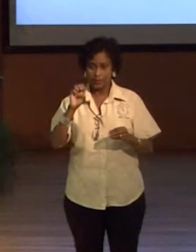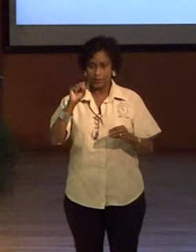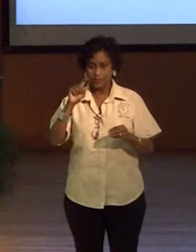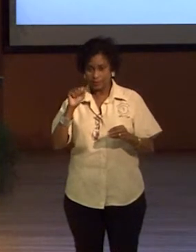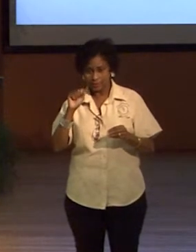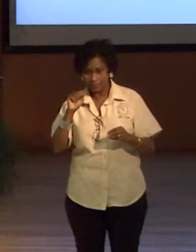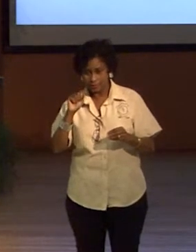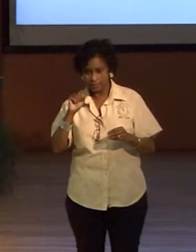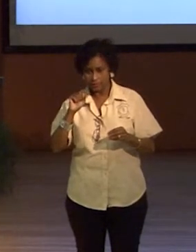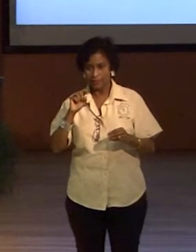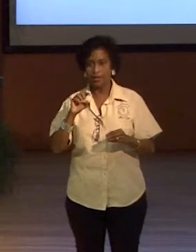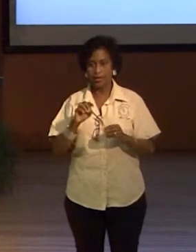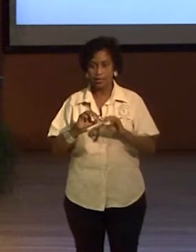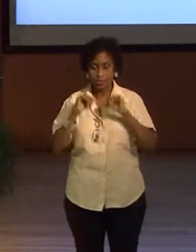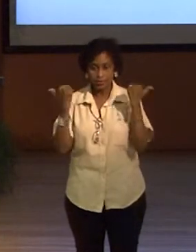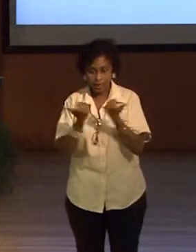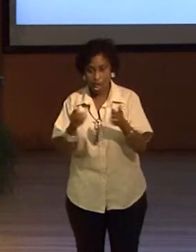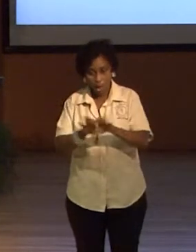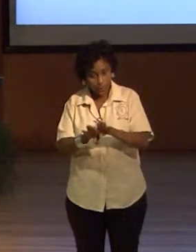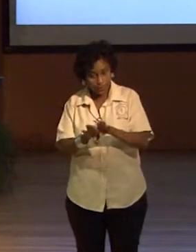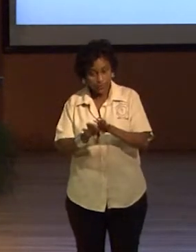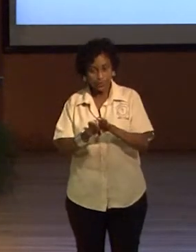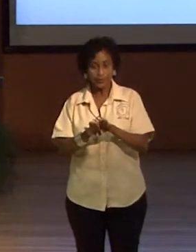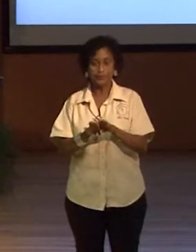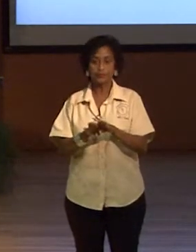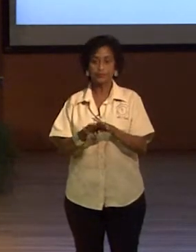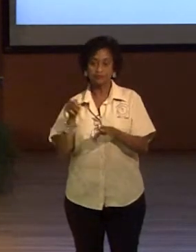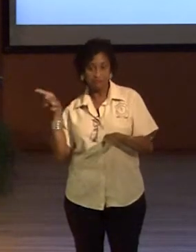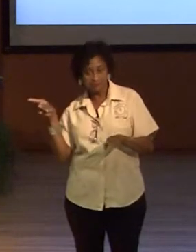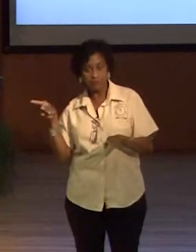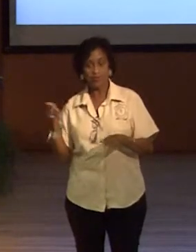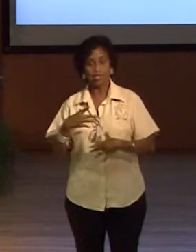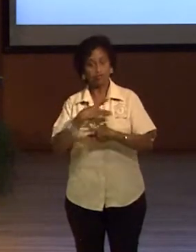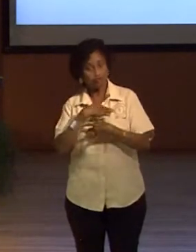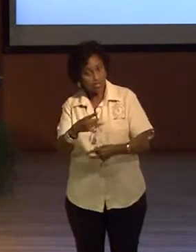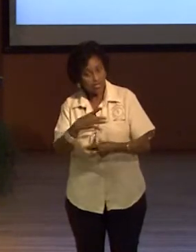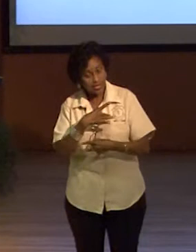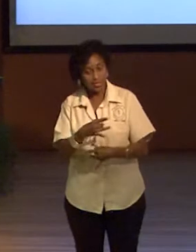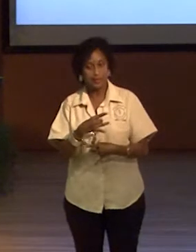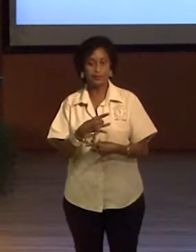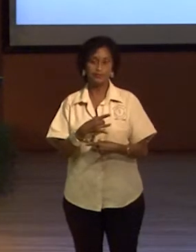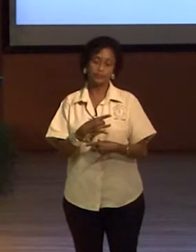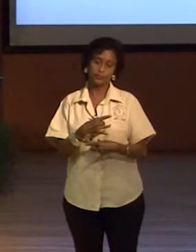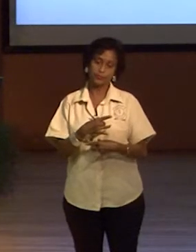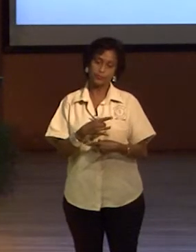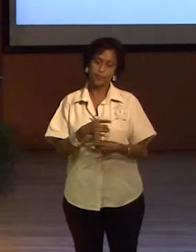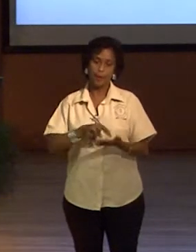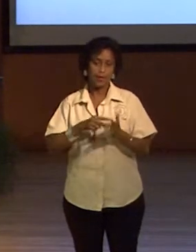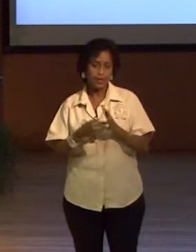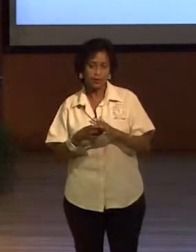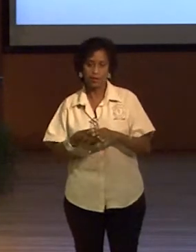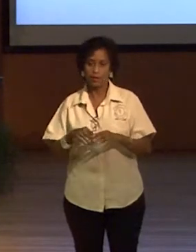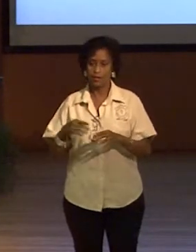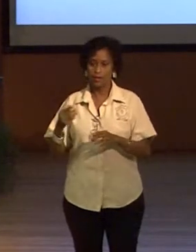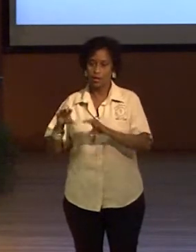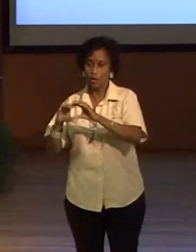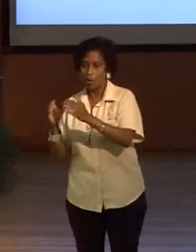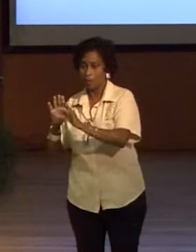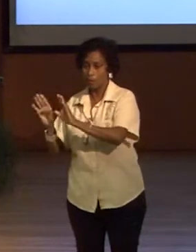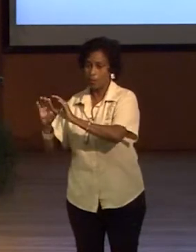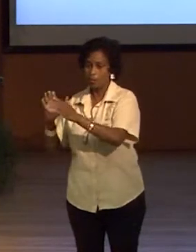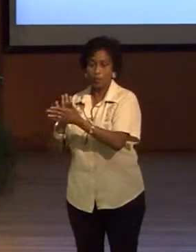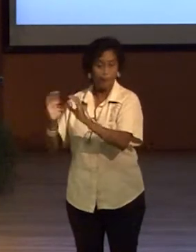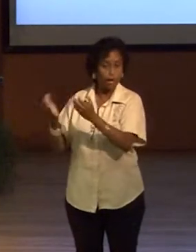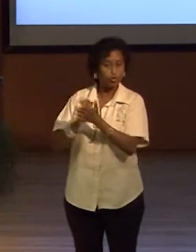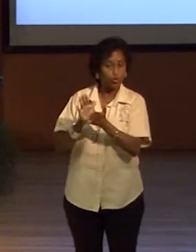Association being locked. And it was interesting that this so really parallels the situation with the school, because again